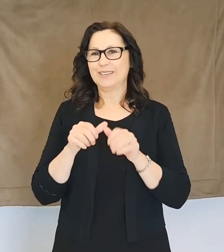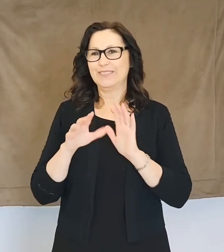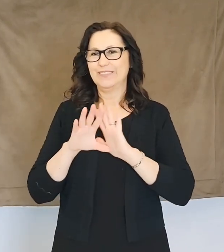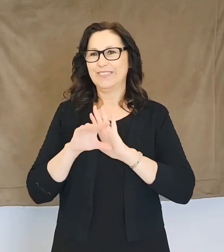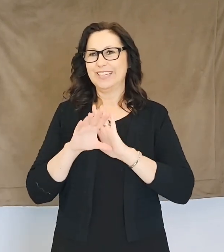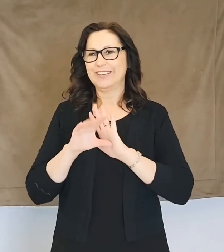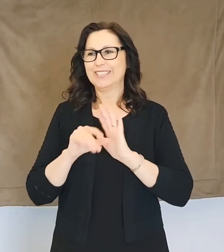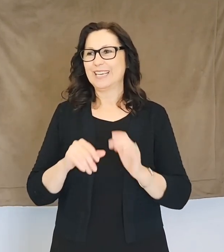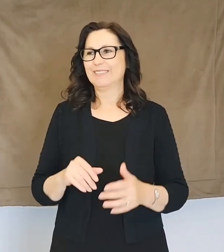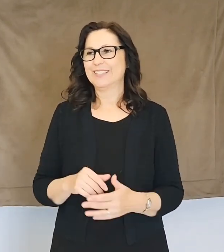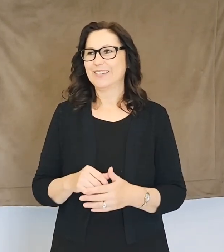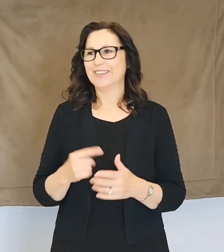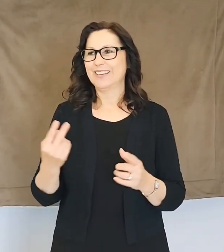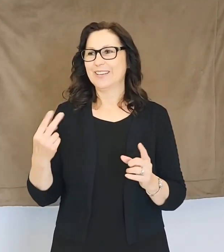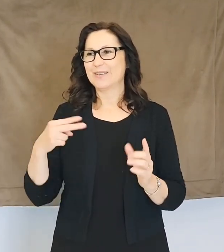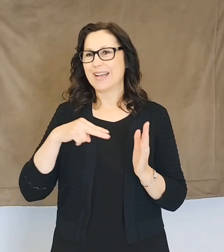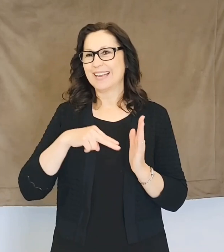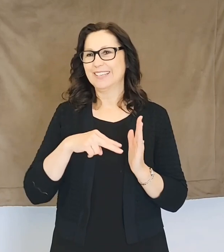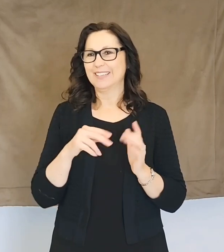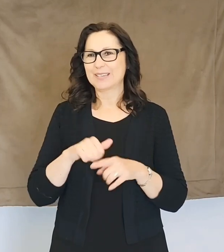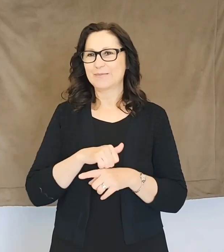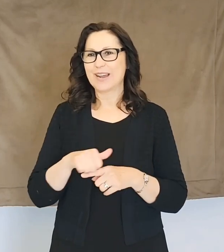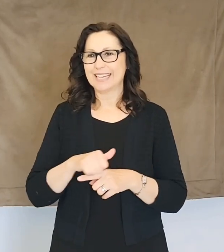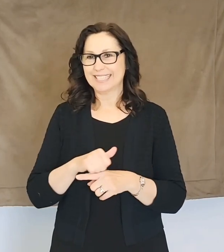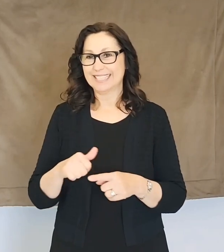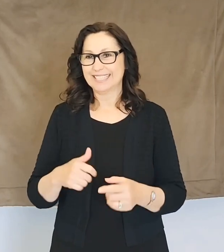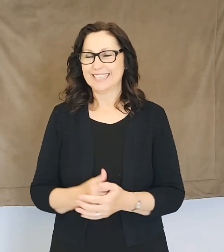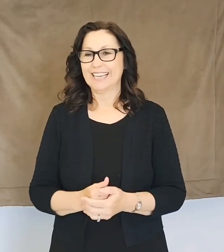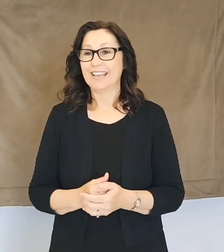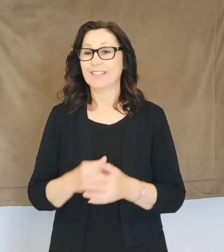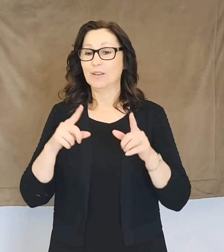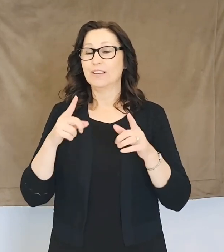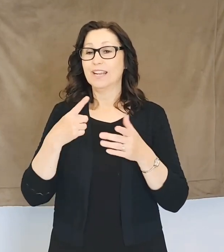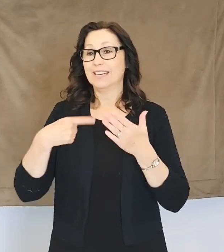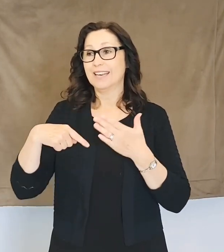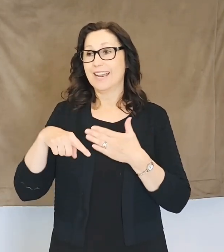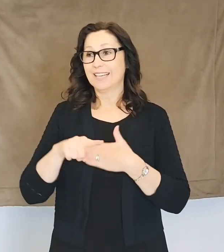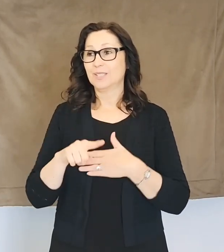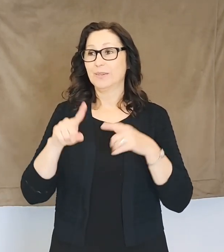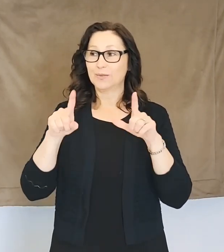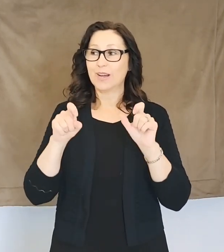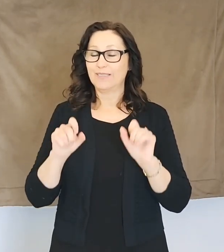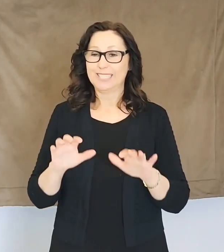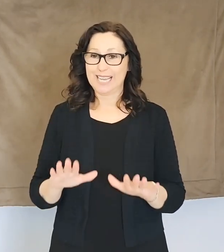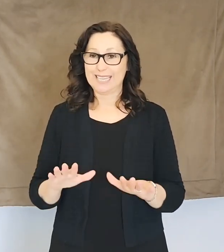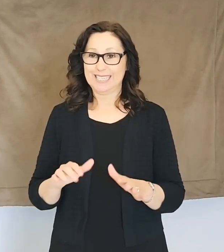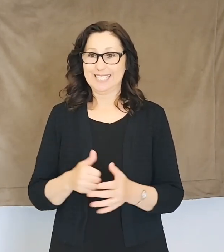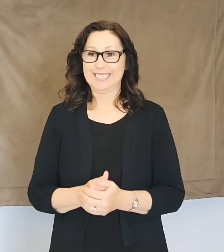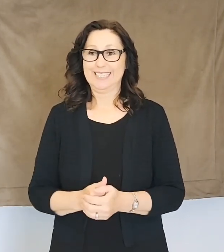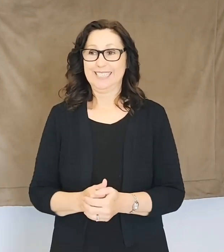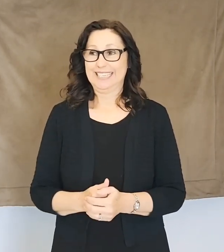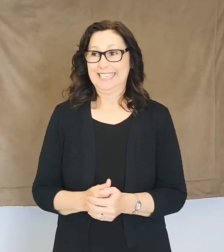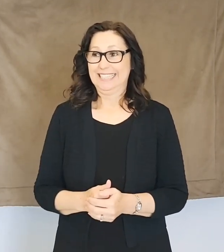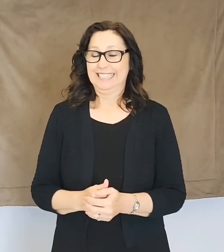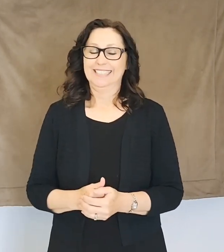being videotaped, so you can go back and look and practice. And then next week, we'll have a test.